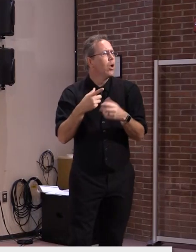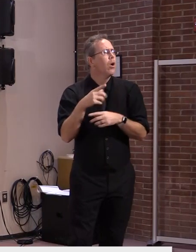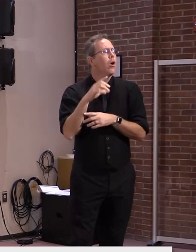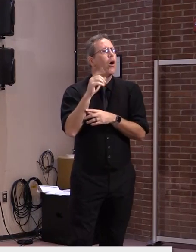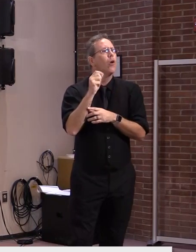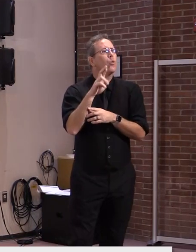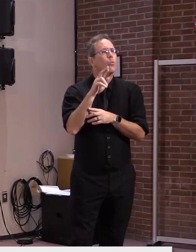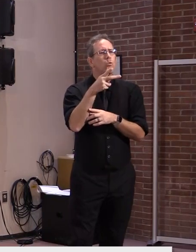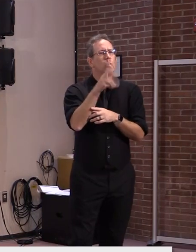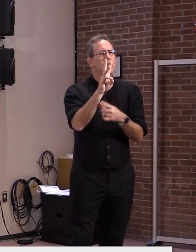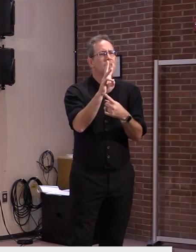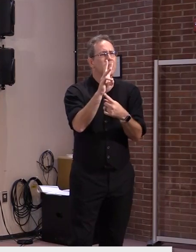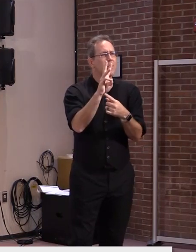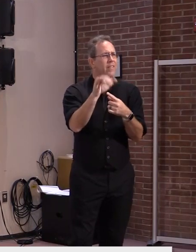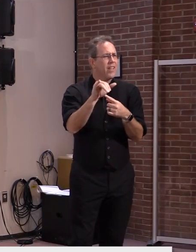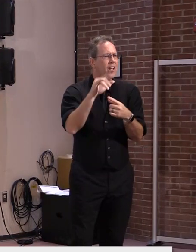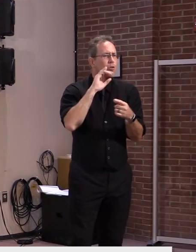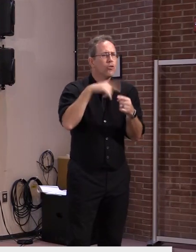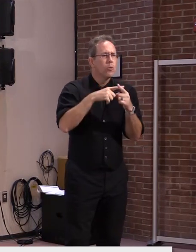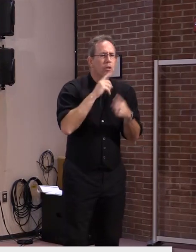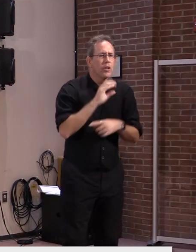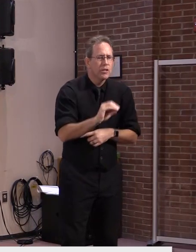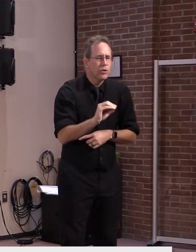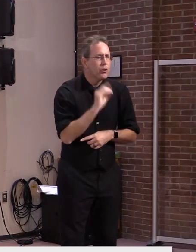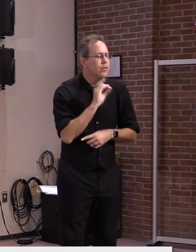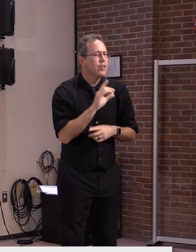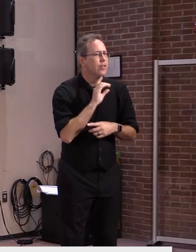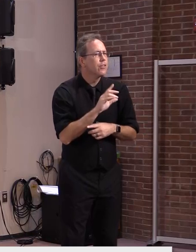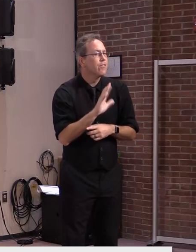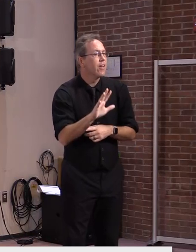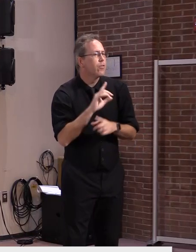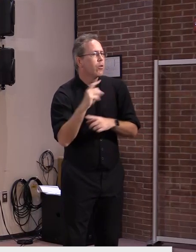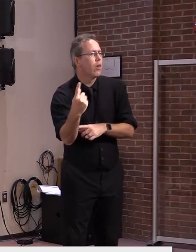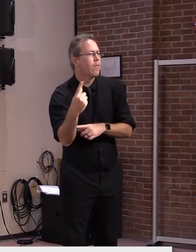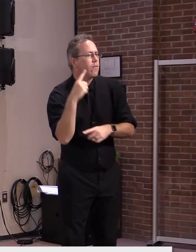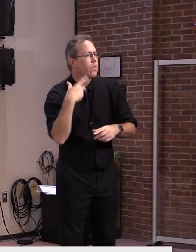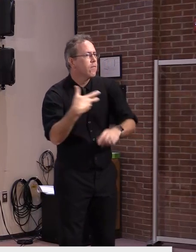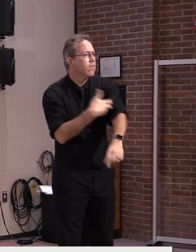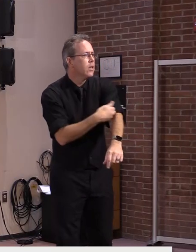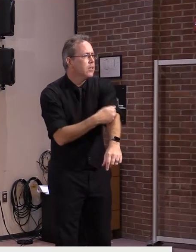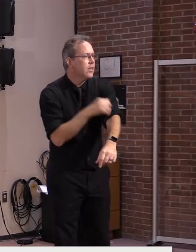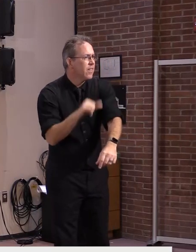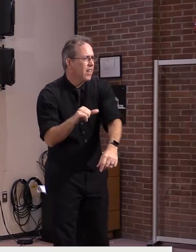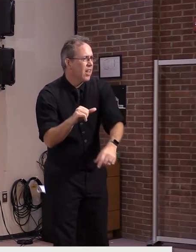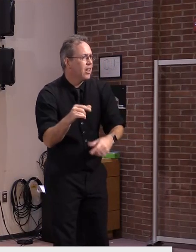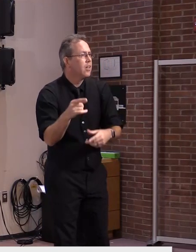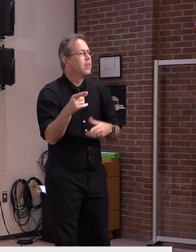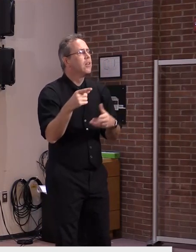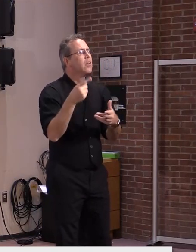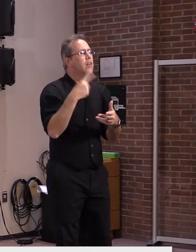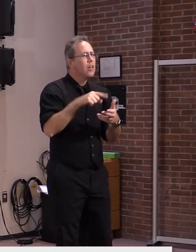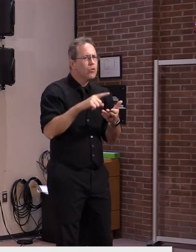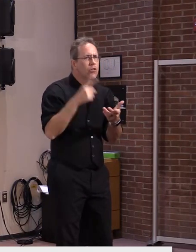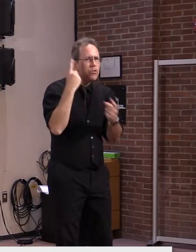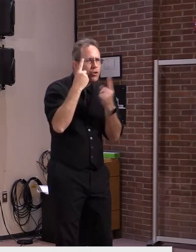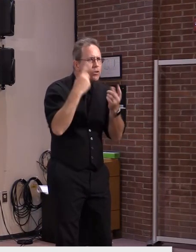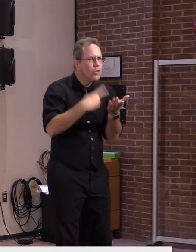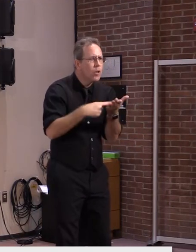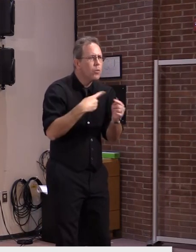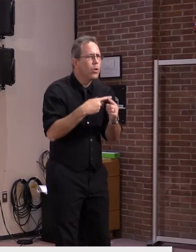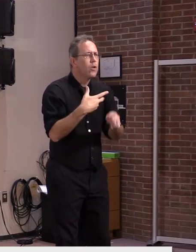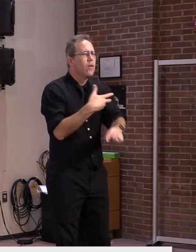talk about 5 to 11-year-olds. So maybe a week from Friday, we'll hear. Yeah. About the booster expansion.